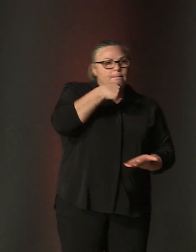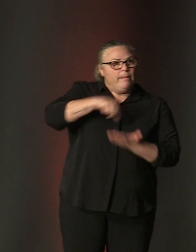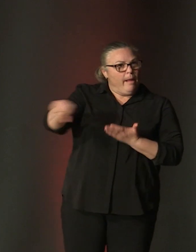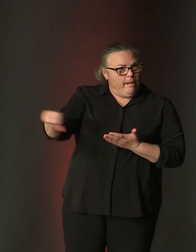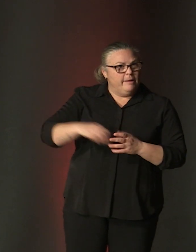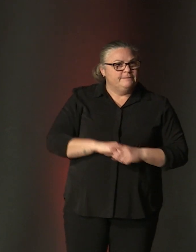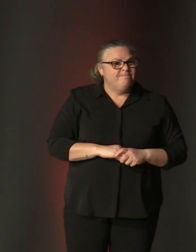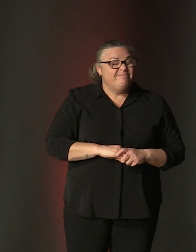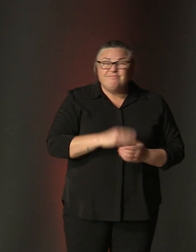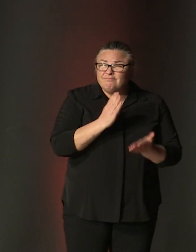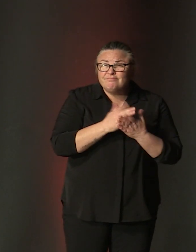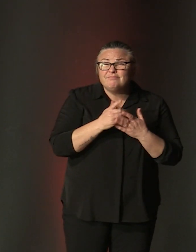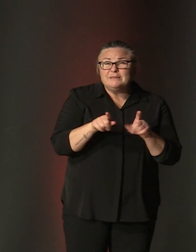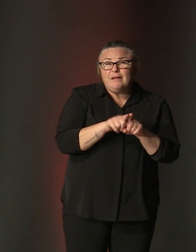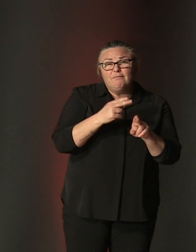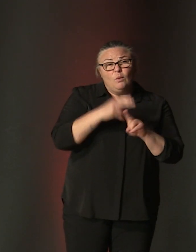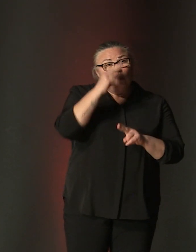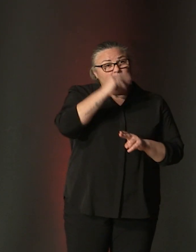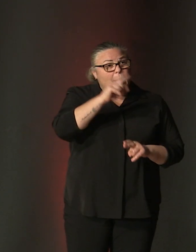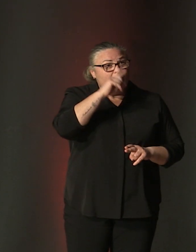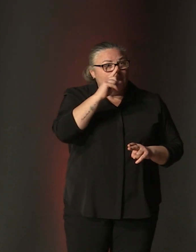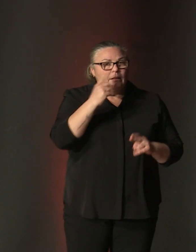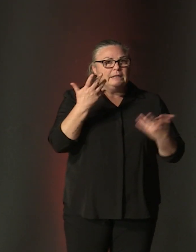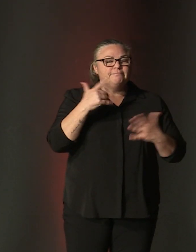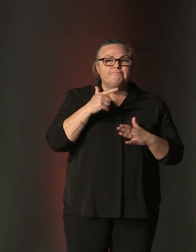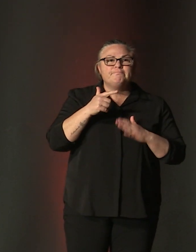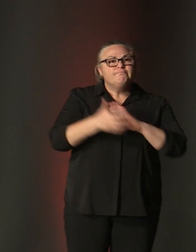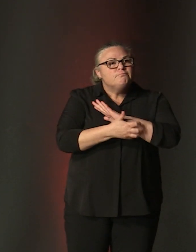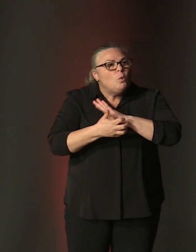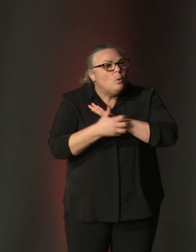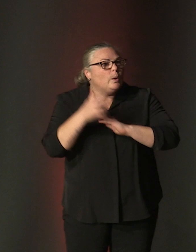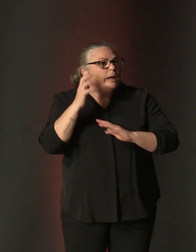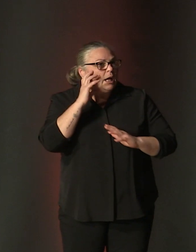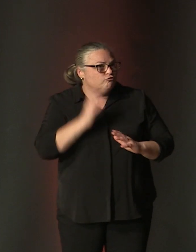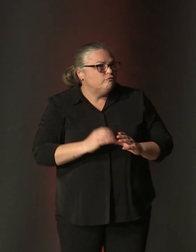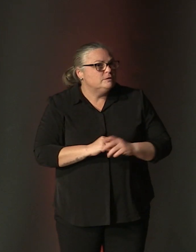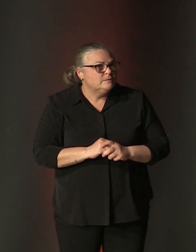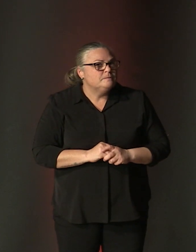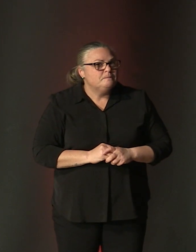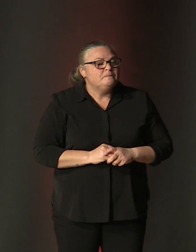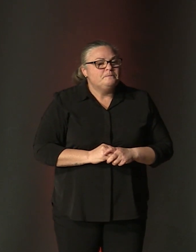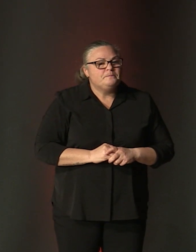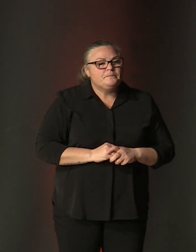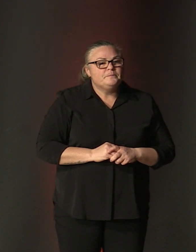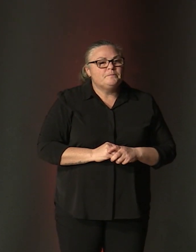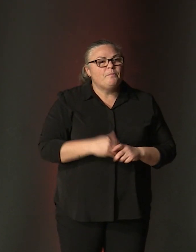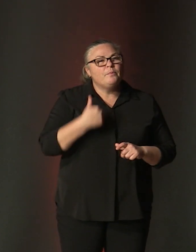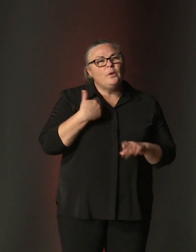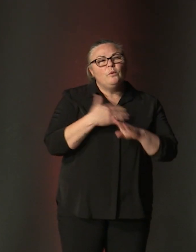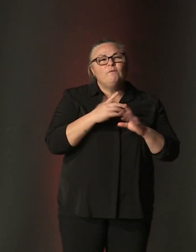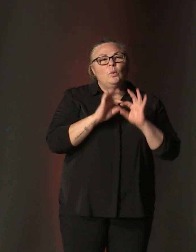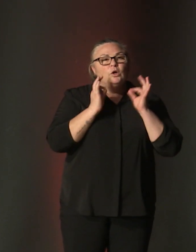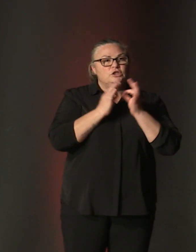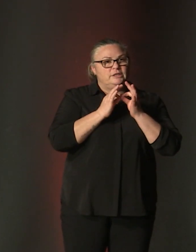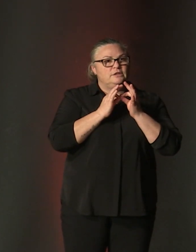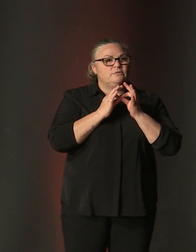for young people in less developed countries or the global south. I work for an organization called